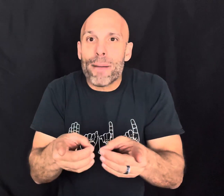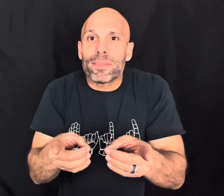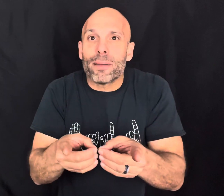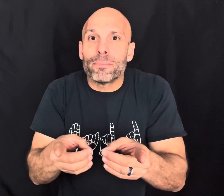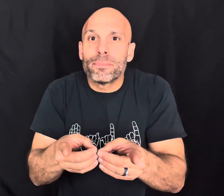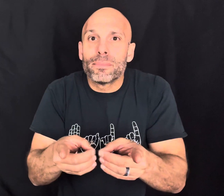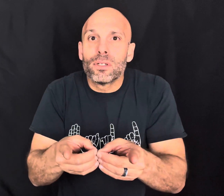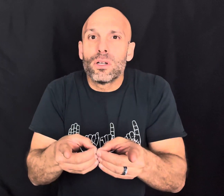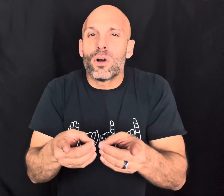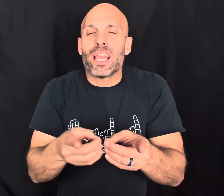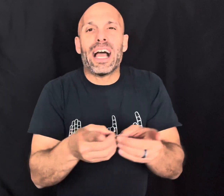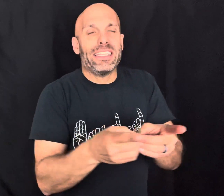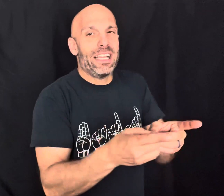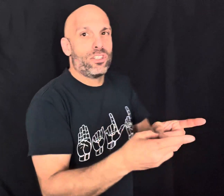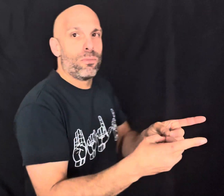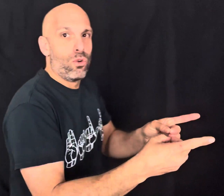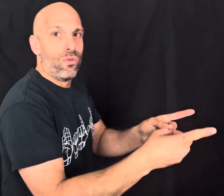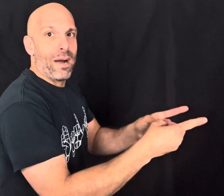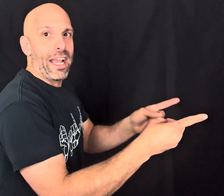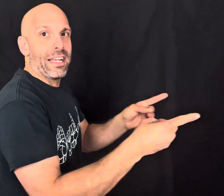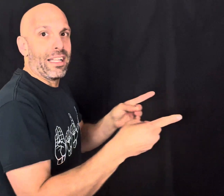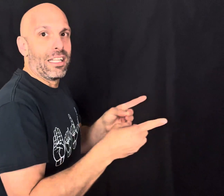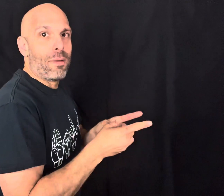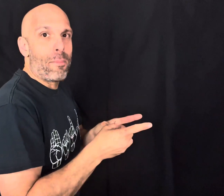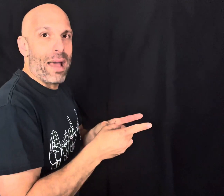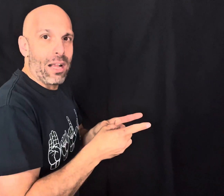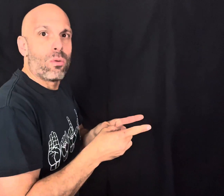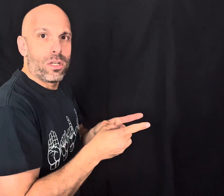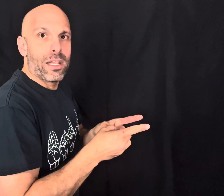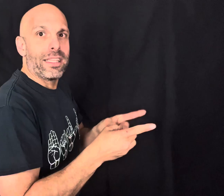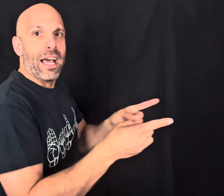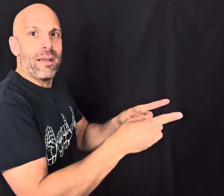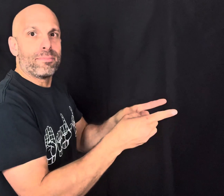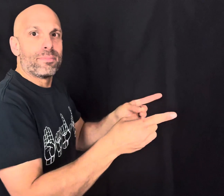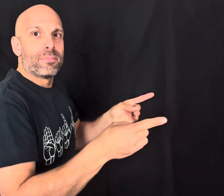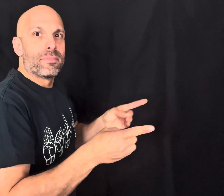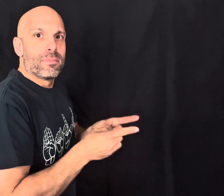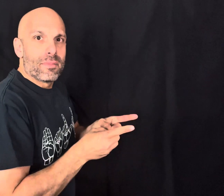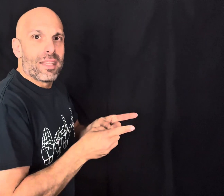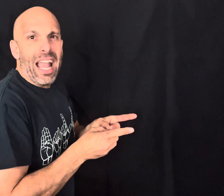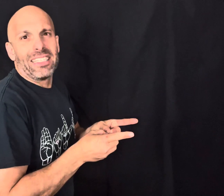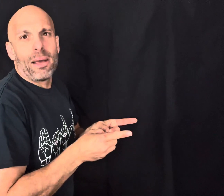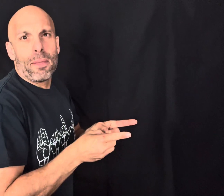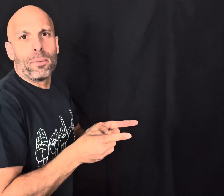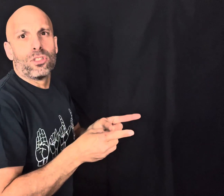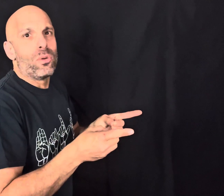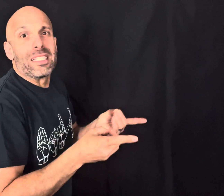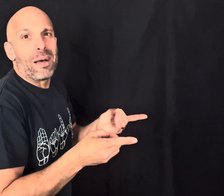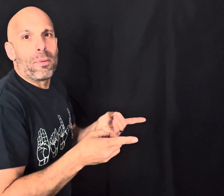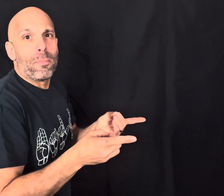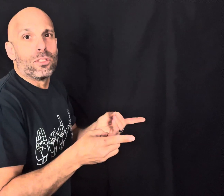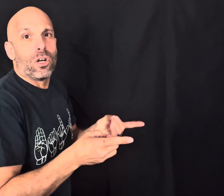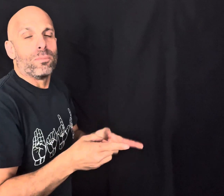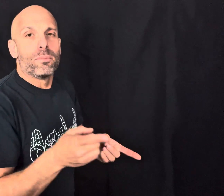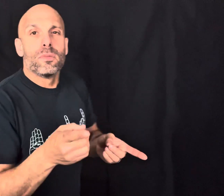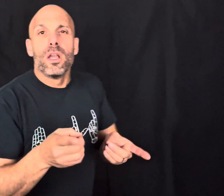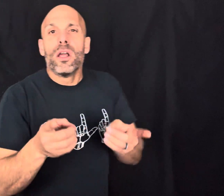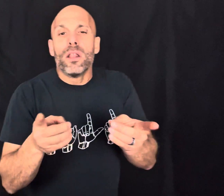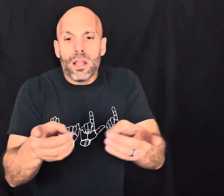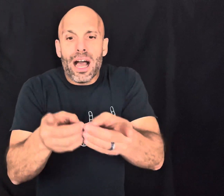them. Okay, I tend to move mine a little bit backwards like that. And some people do and some people don't. I like